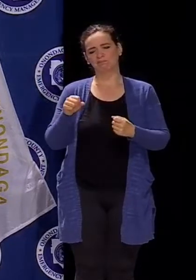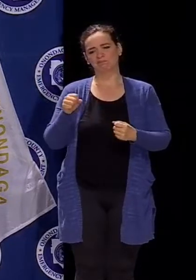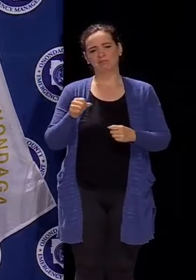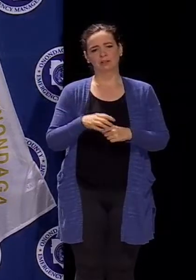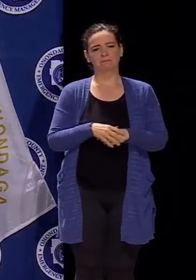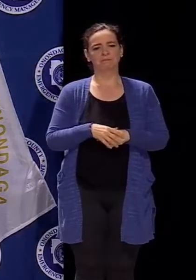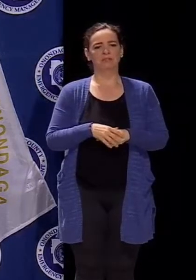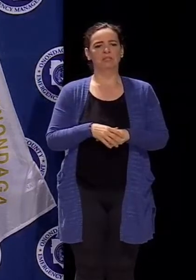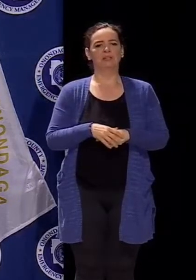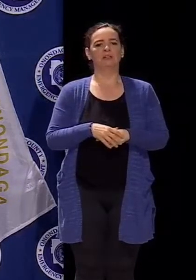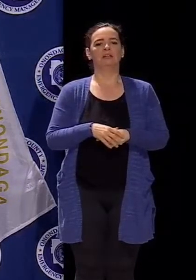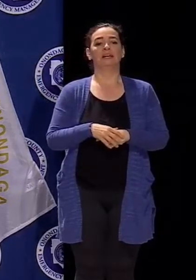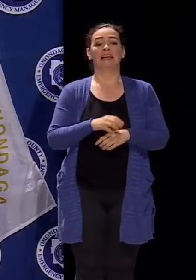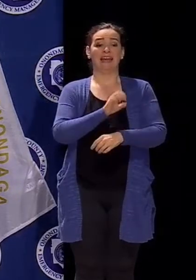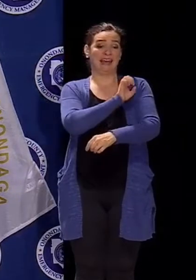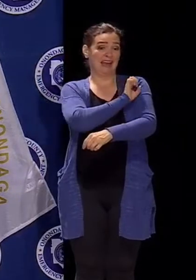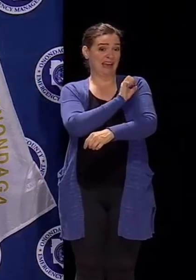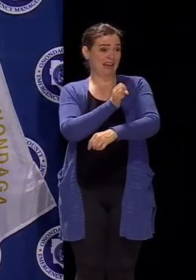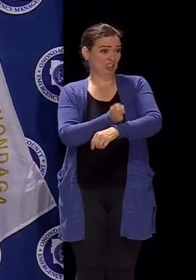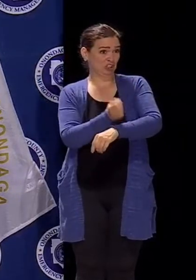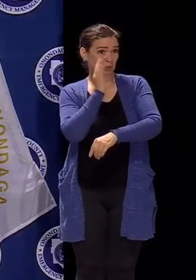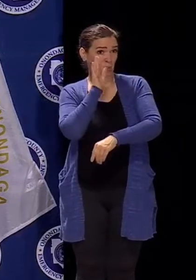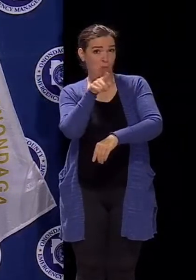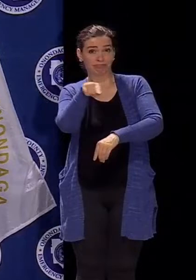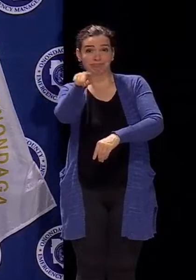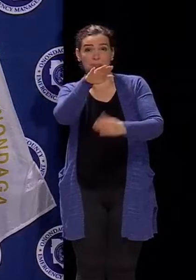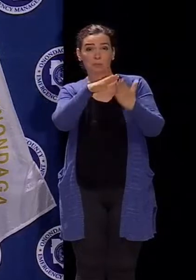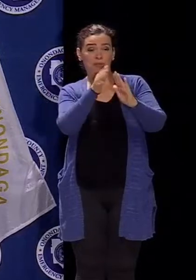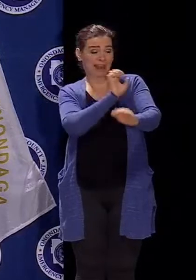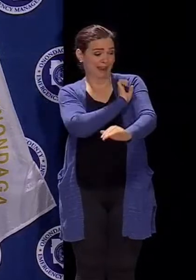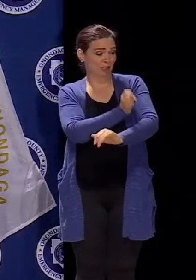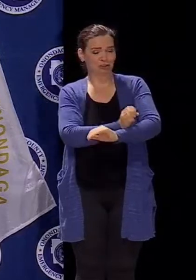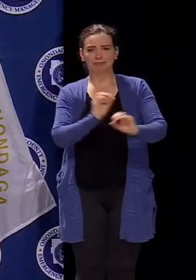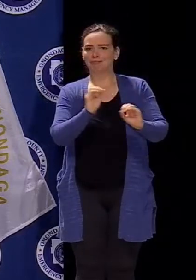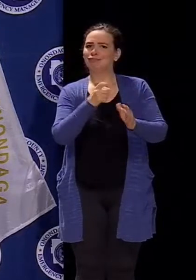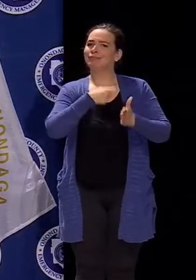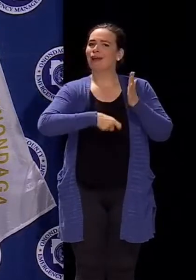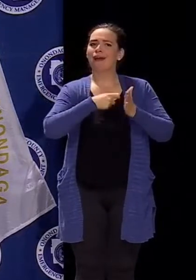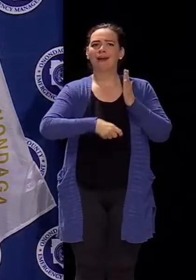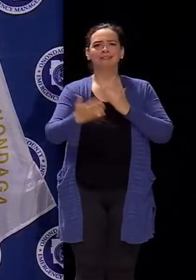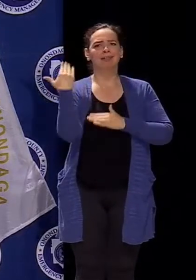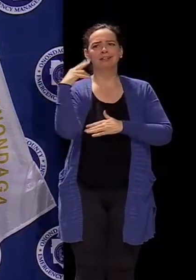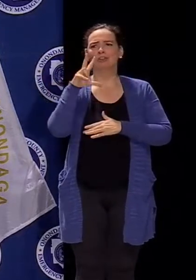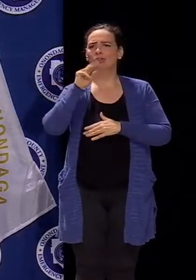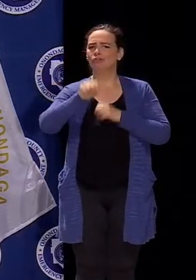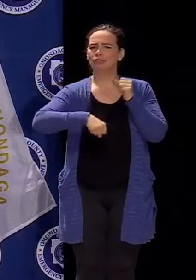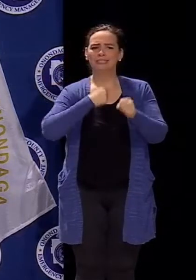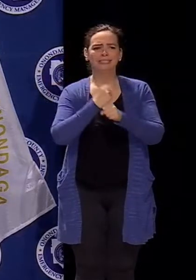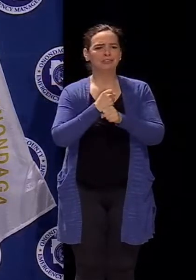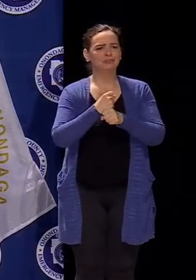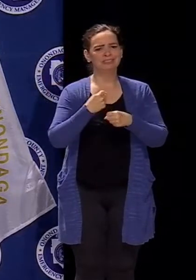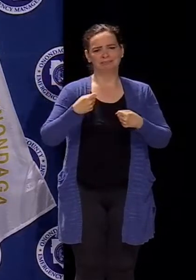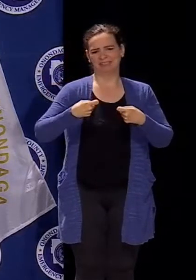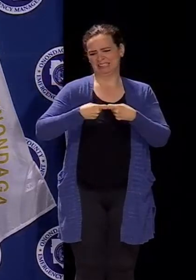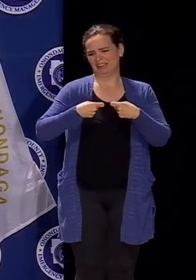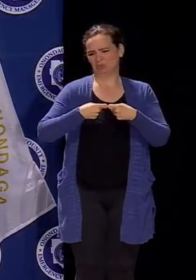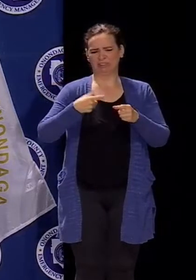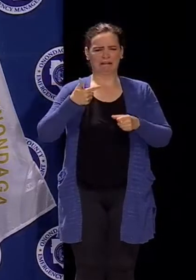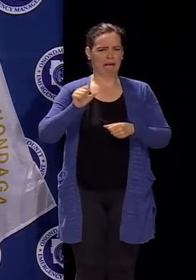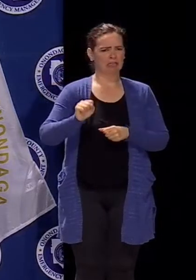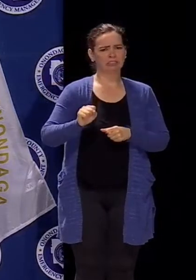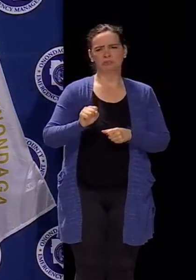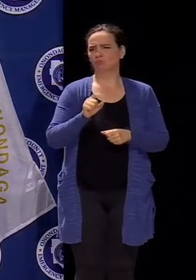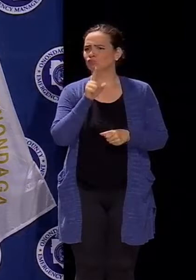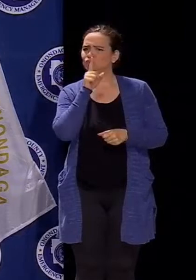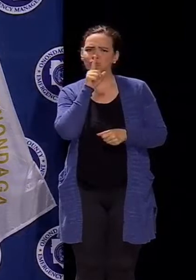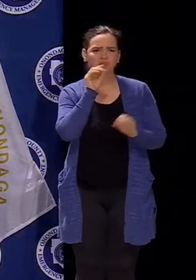years, that is the only one we found that we can even do by ourselves. So you're really just